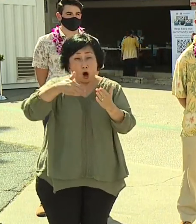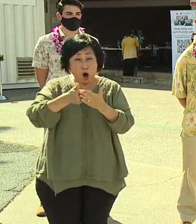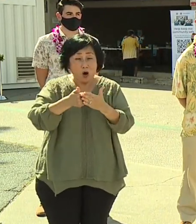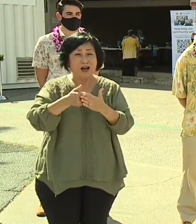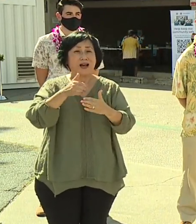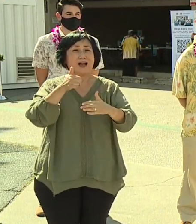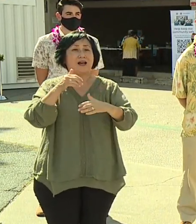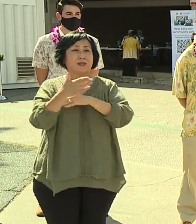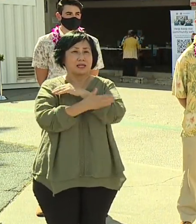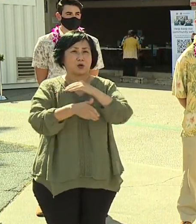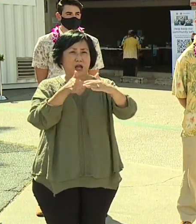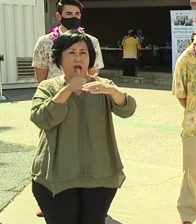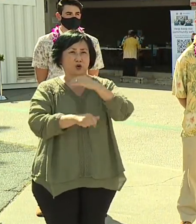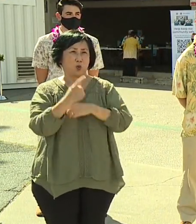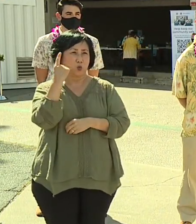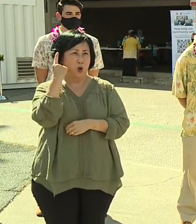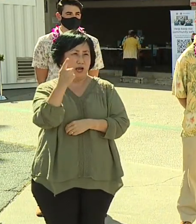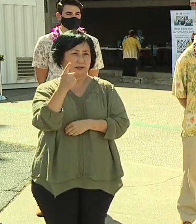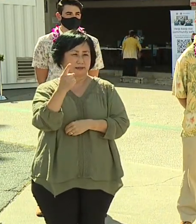one